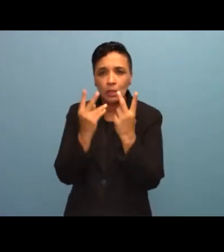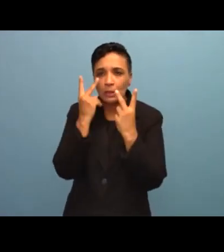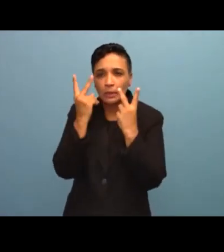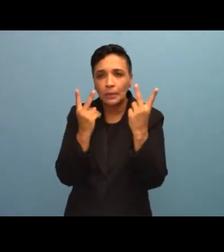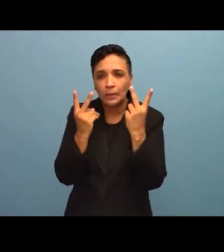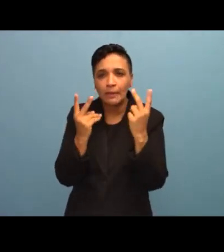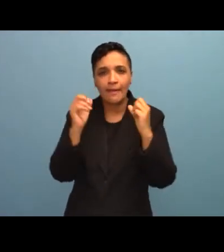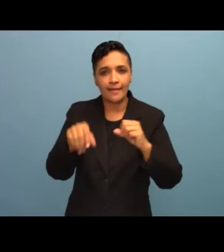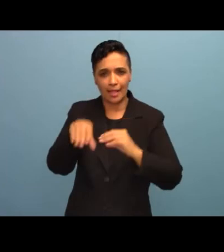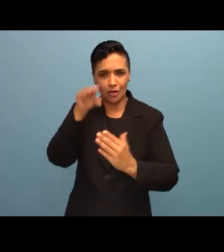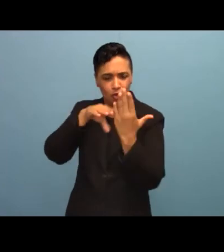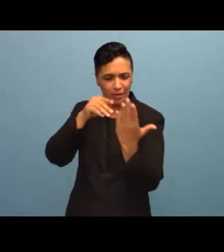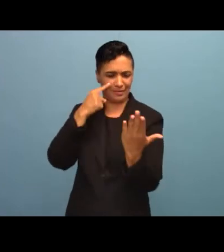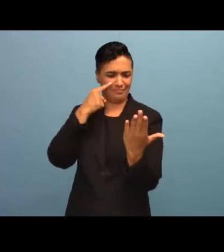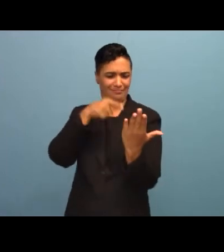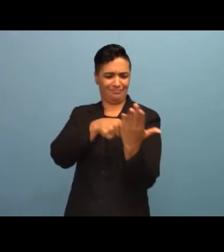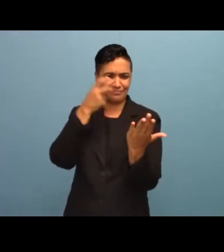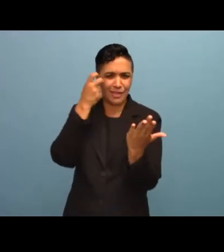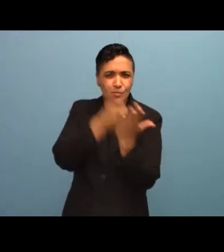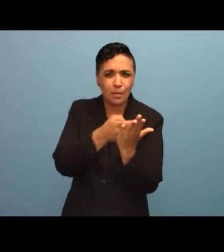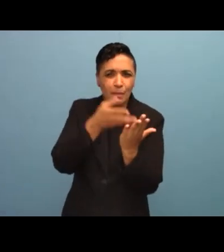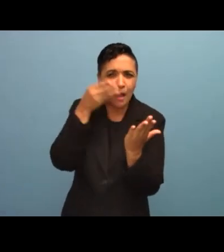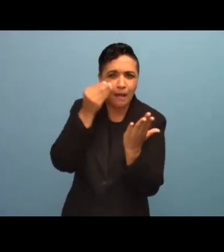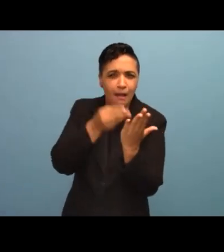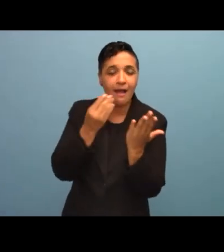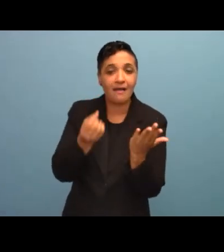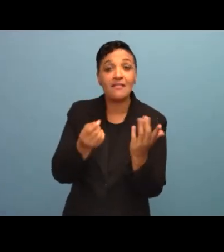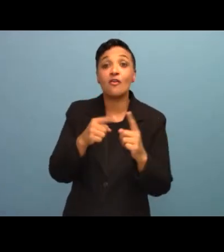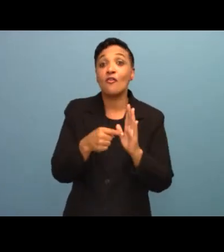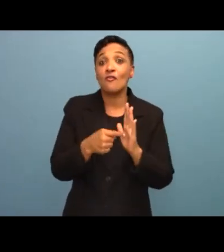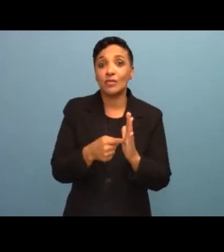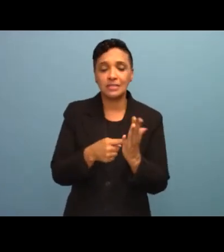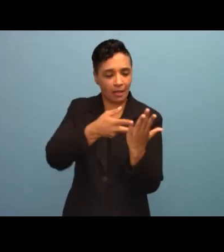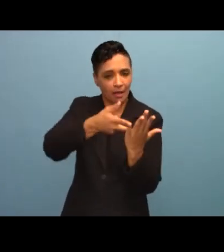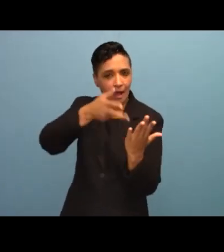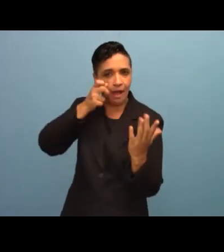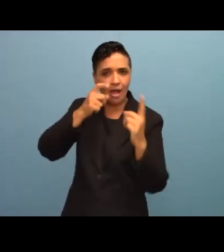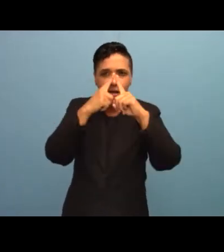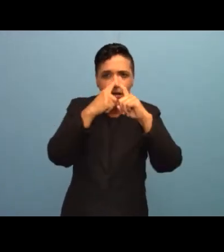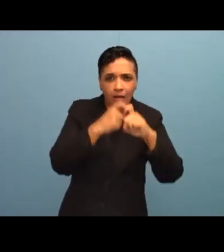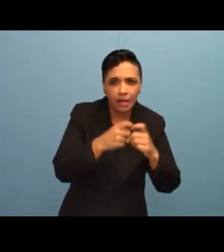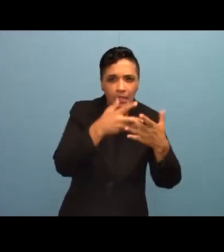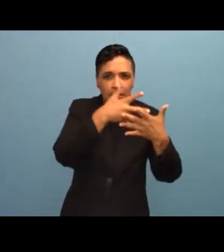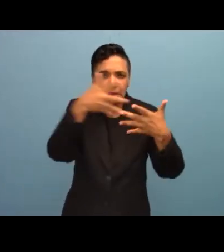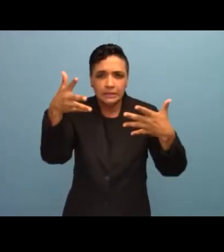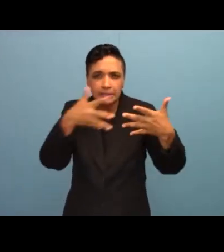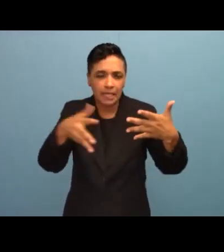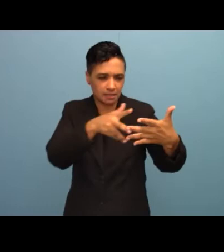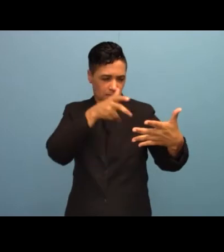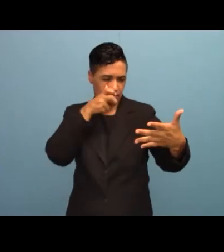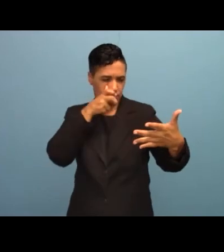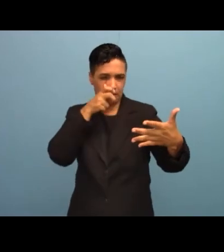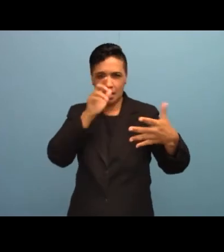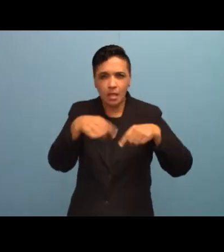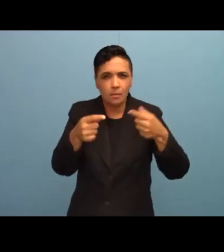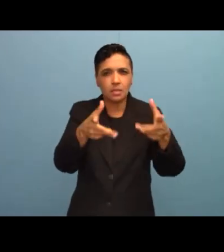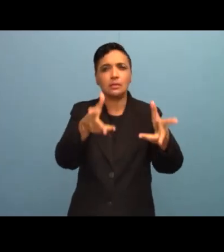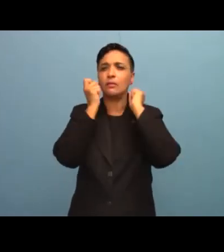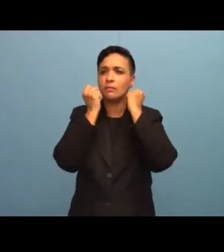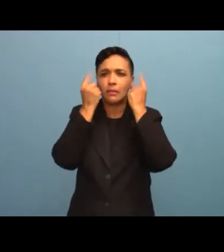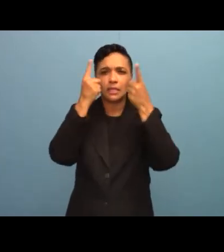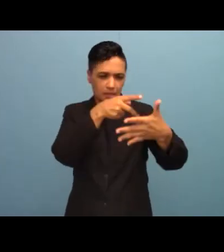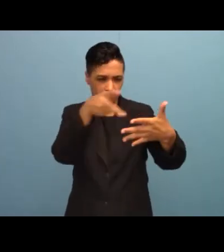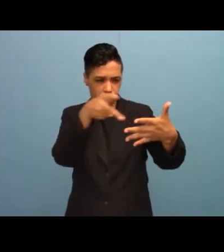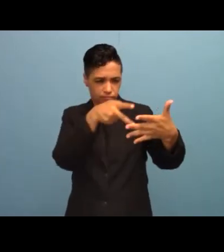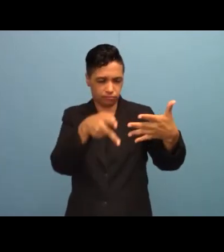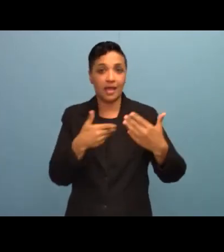learning difficulties, especially in the area of decoding text and following instructions. It